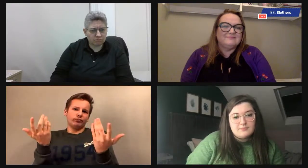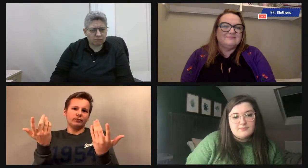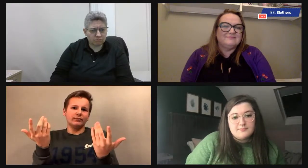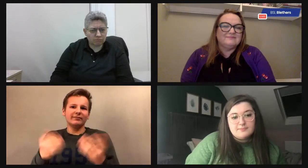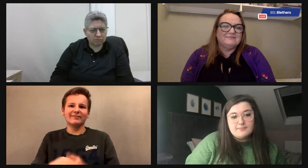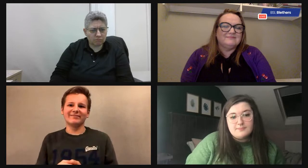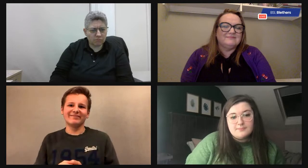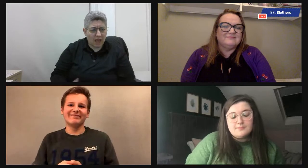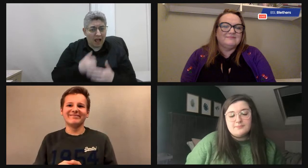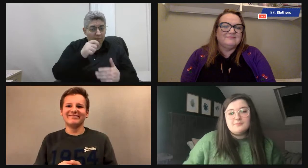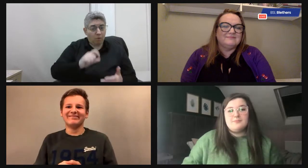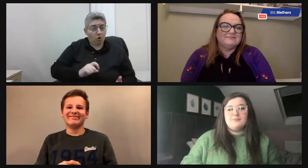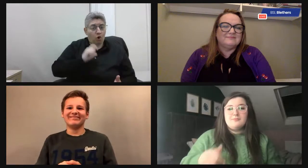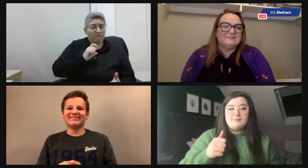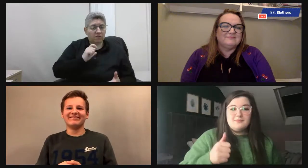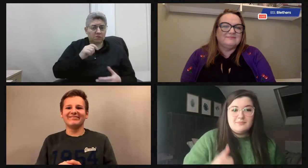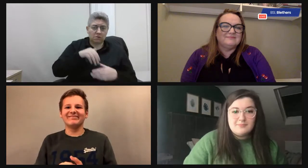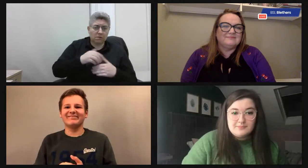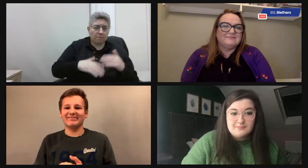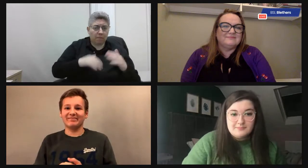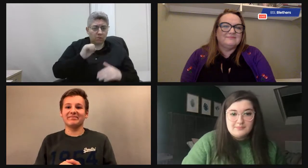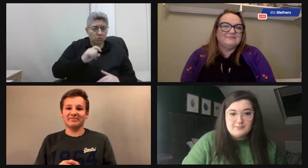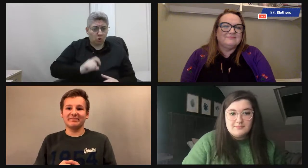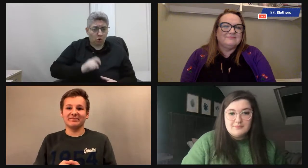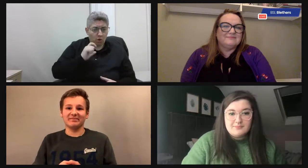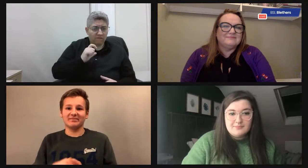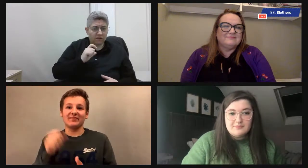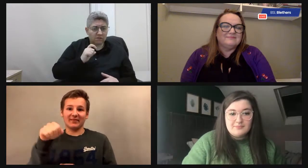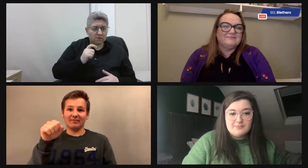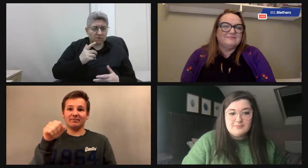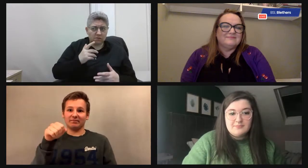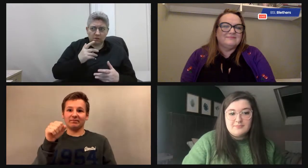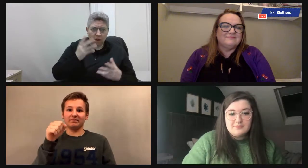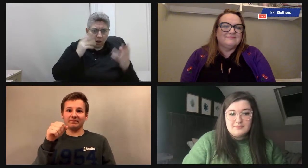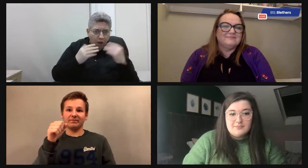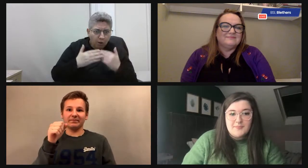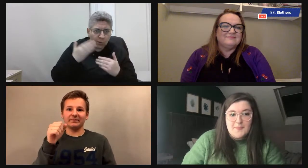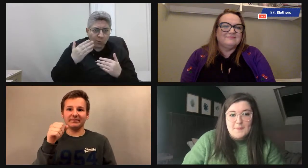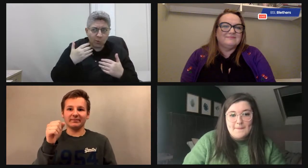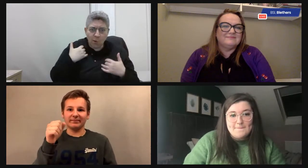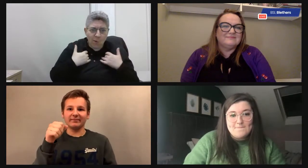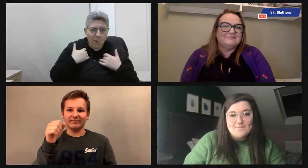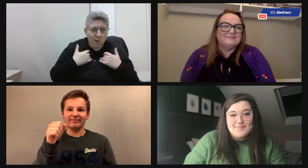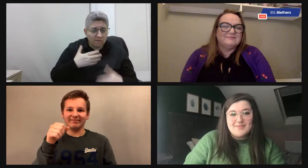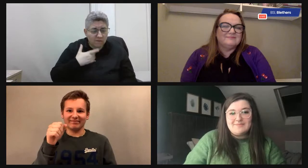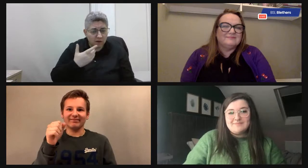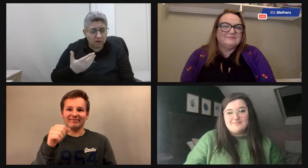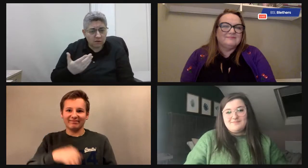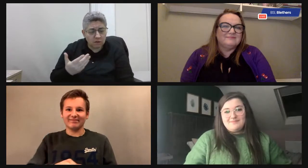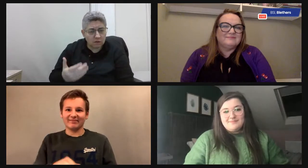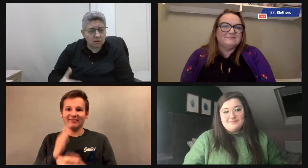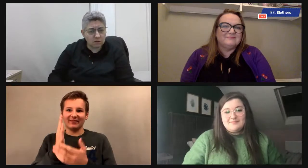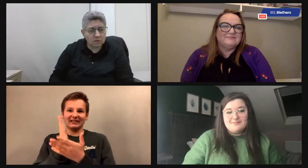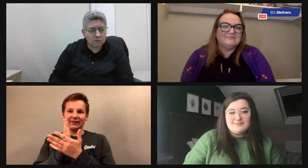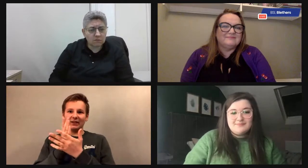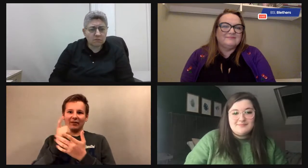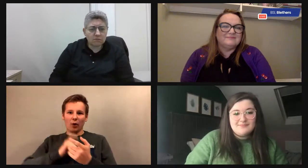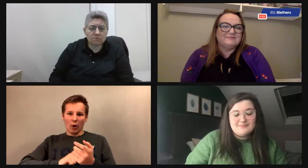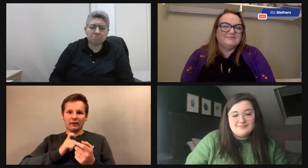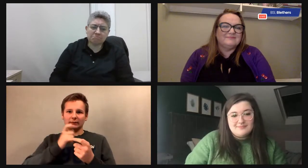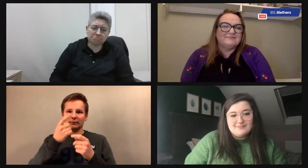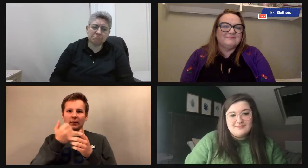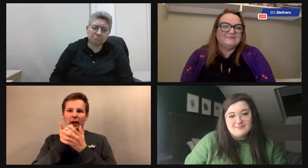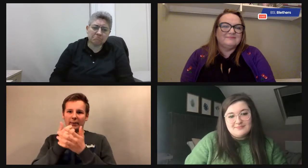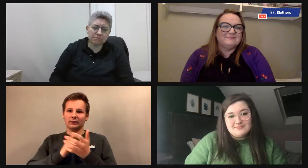going back to the olden days where they were back to having big closed doors on them. And that would really, has it built your confidence? Have you learned?